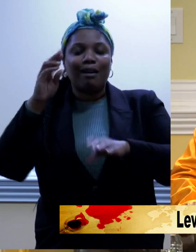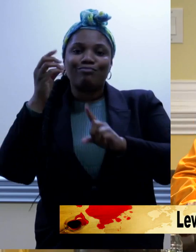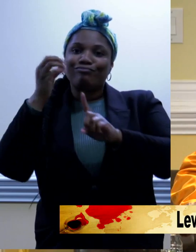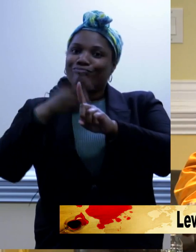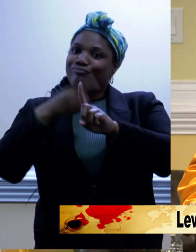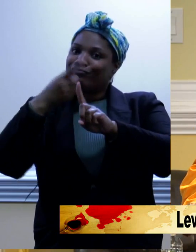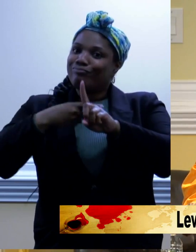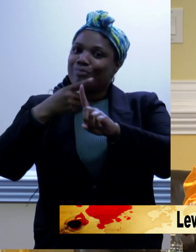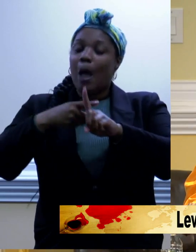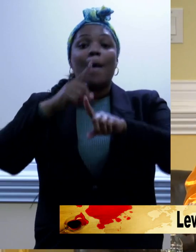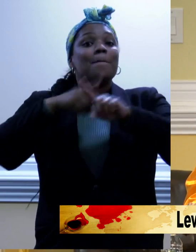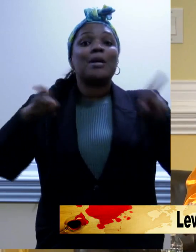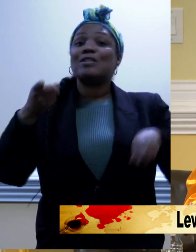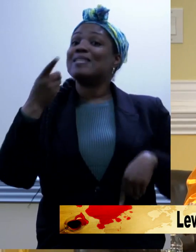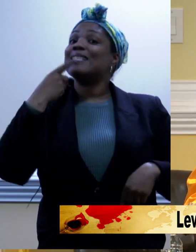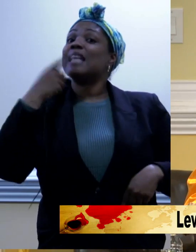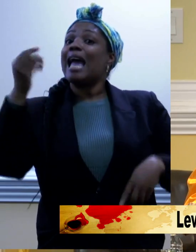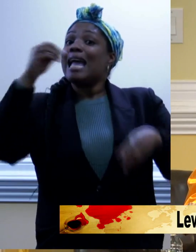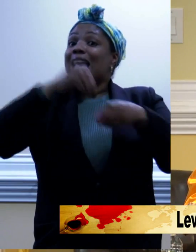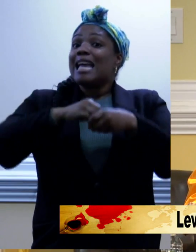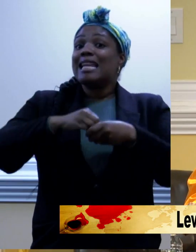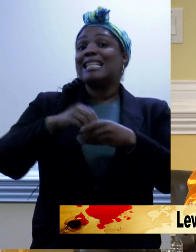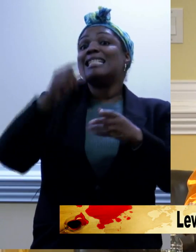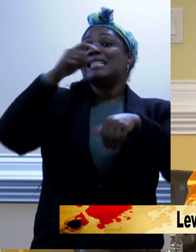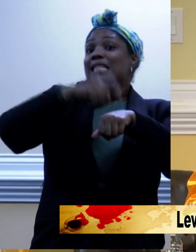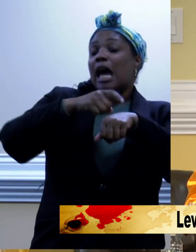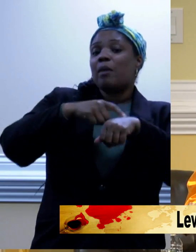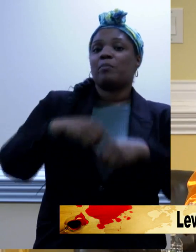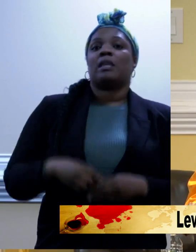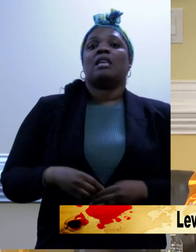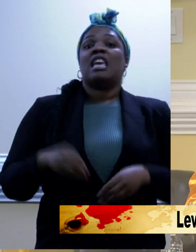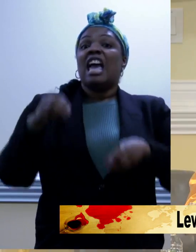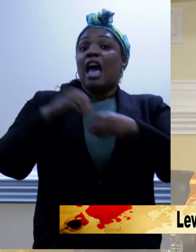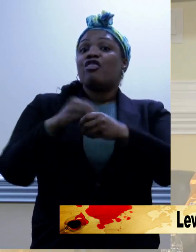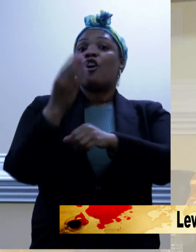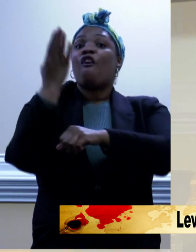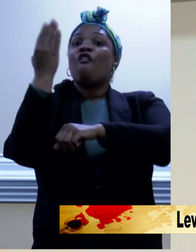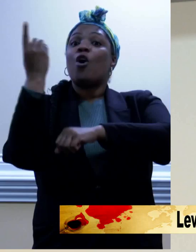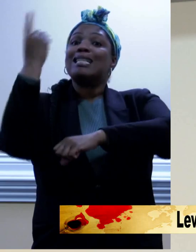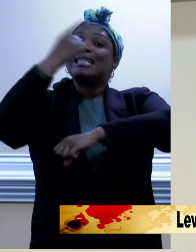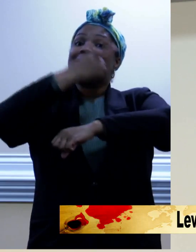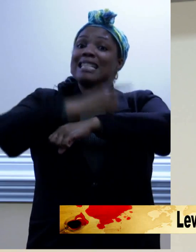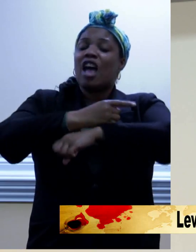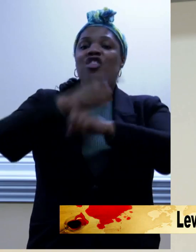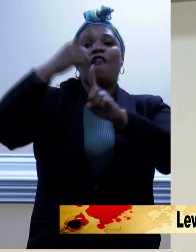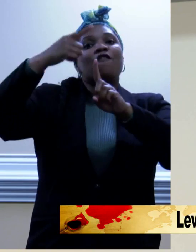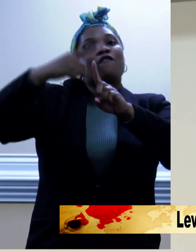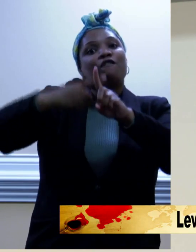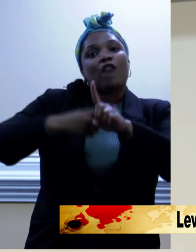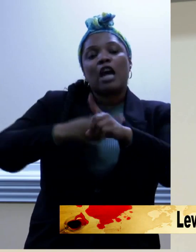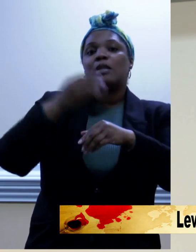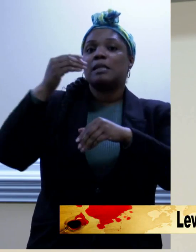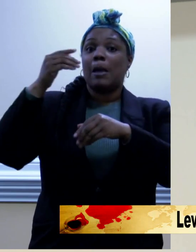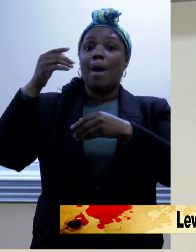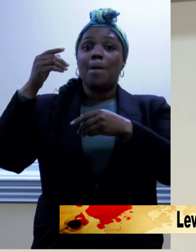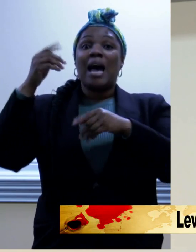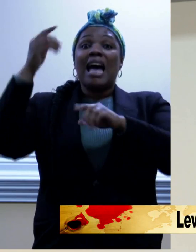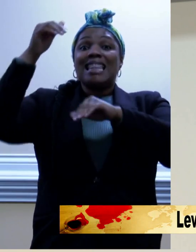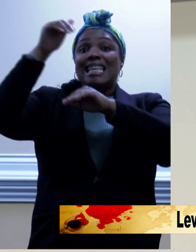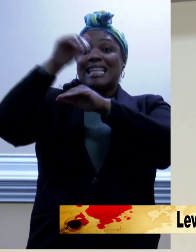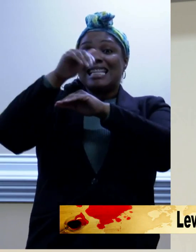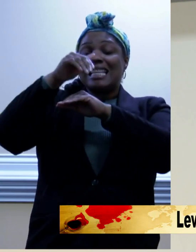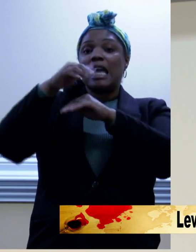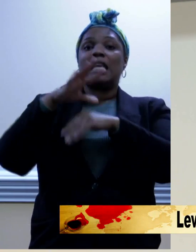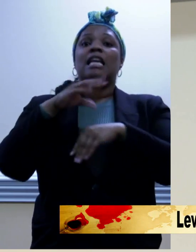Which you shall proclaim in their season. Go ahead and read. In the 14th day of the first month at evening is the